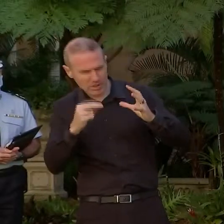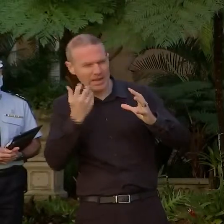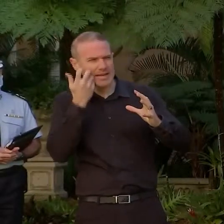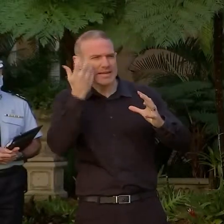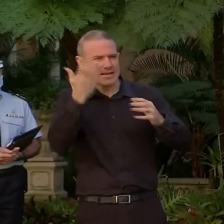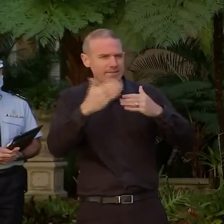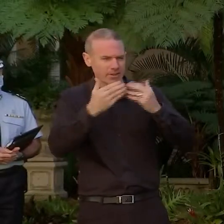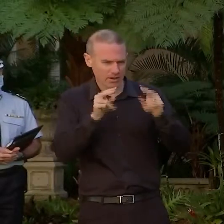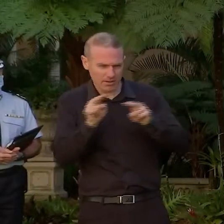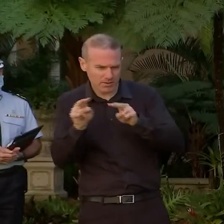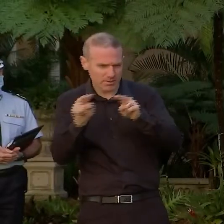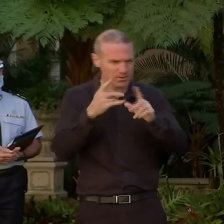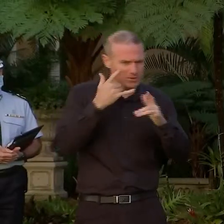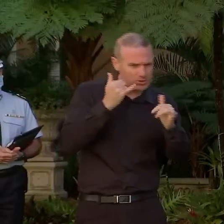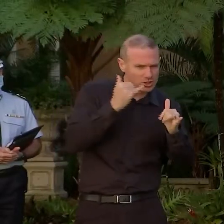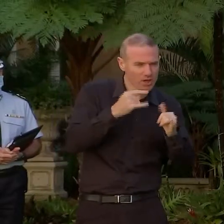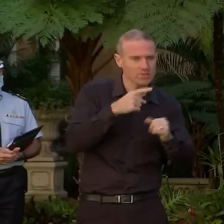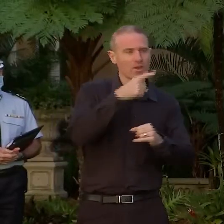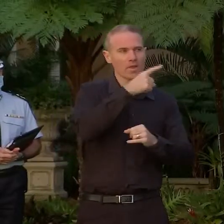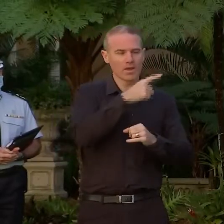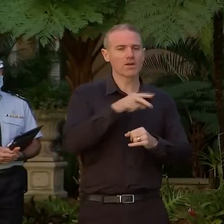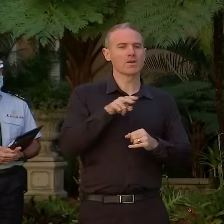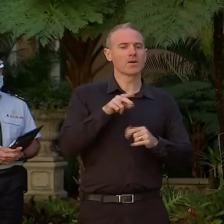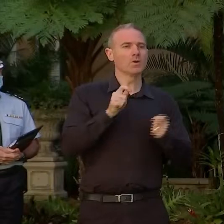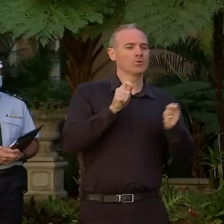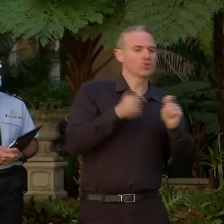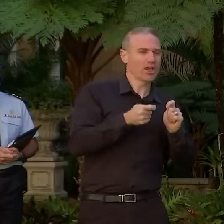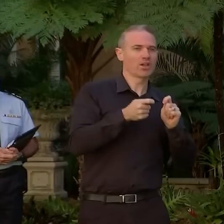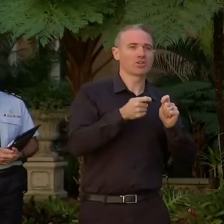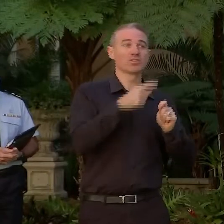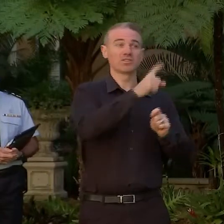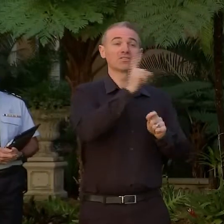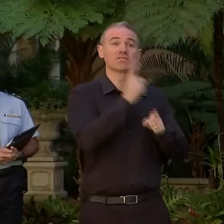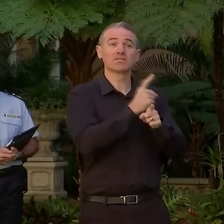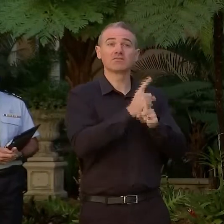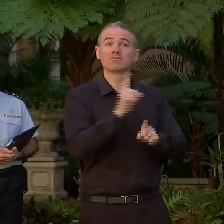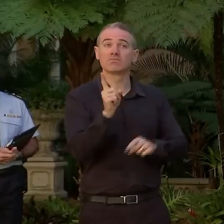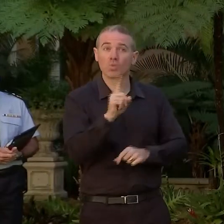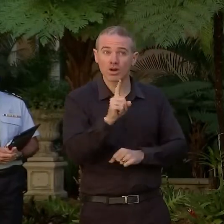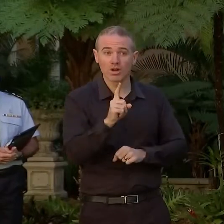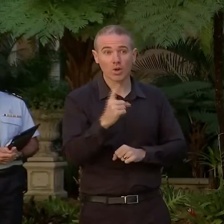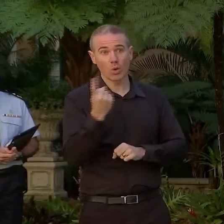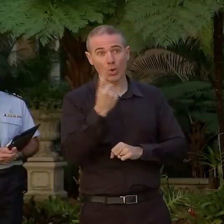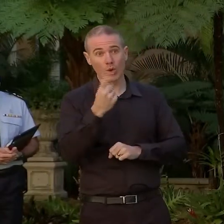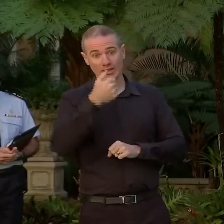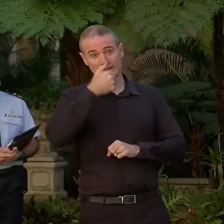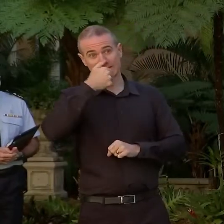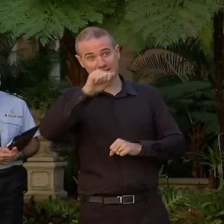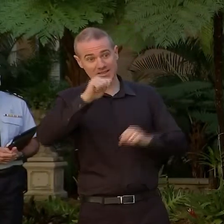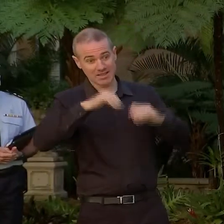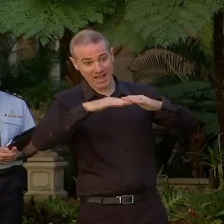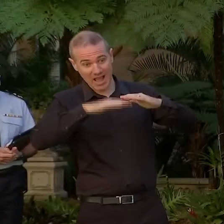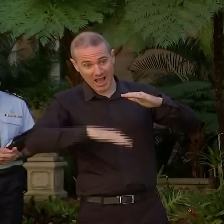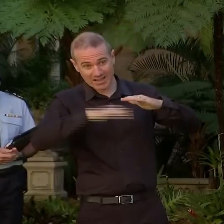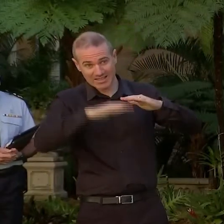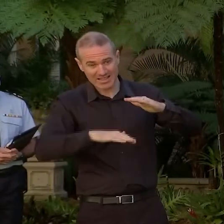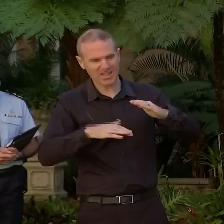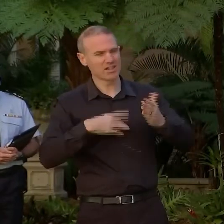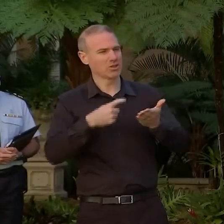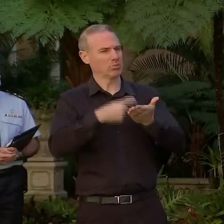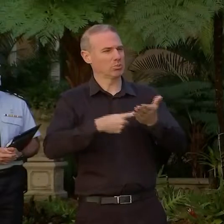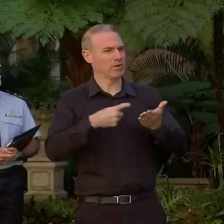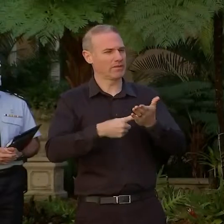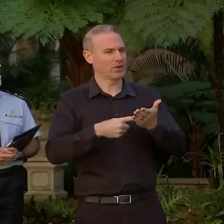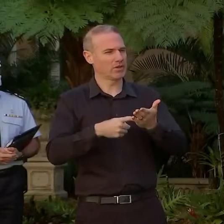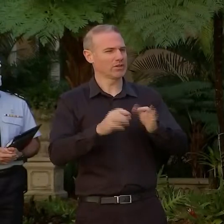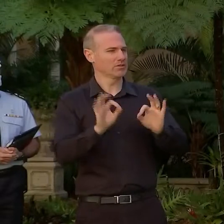they changed their advice to say that anyone under the age of 60, it was preferred that if they hadn't had